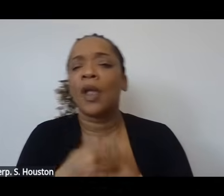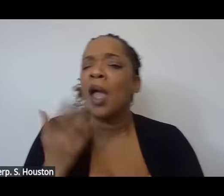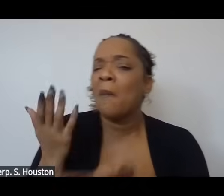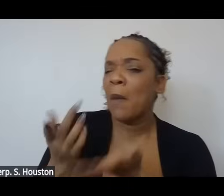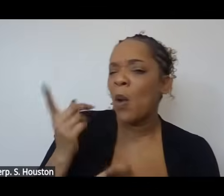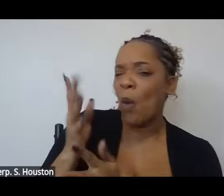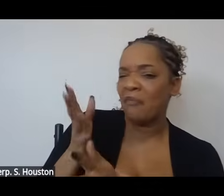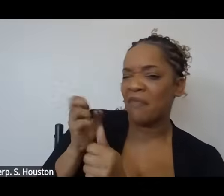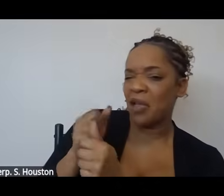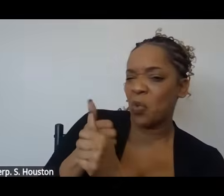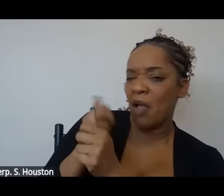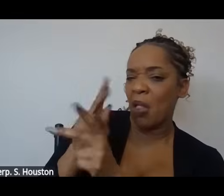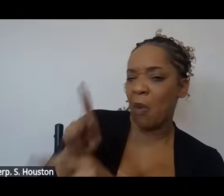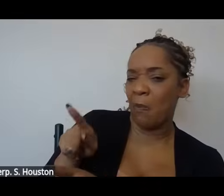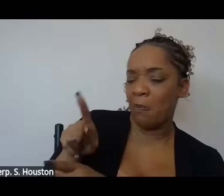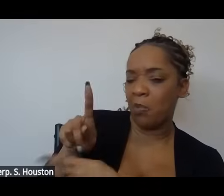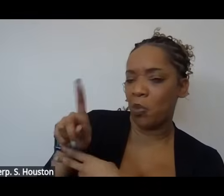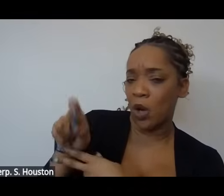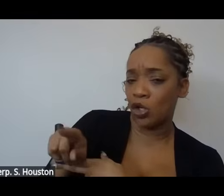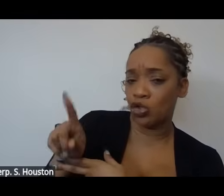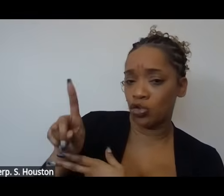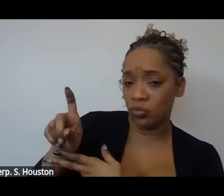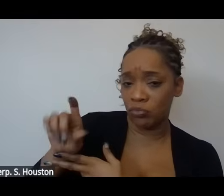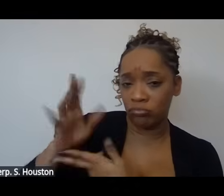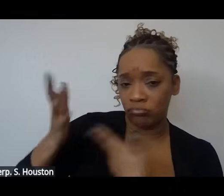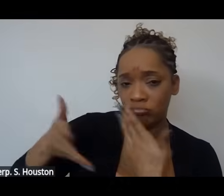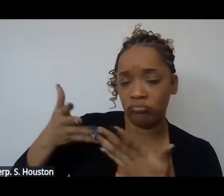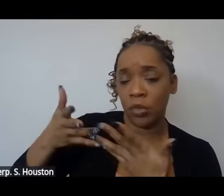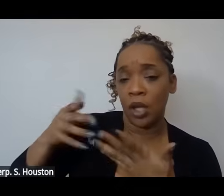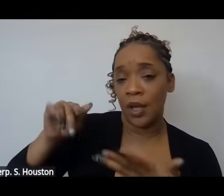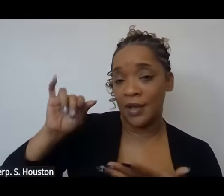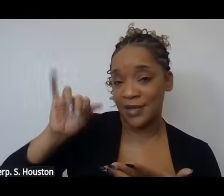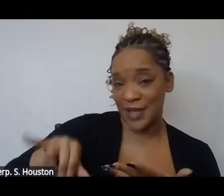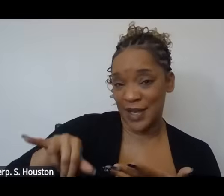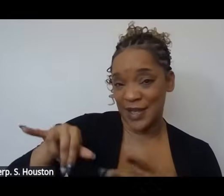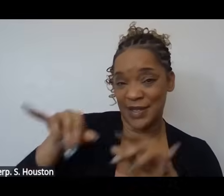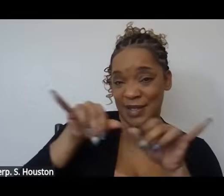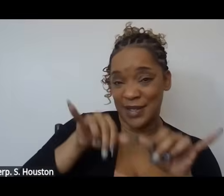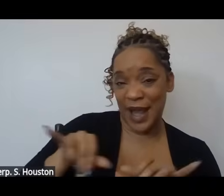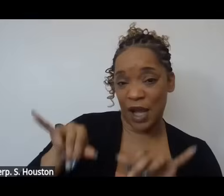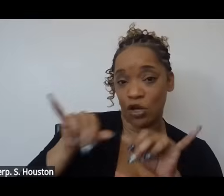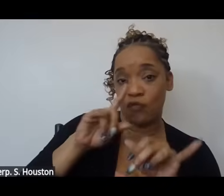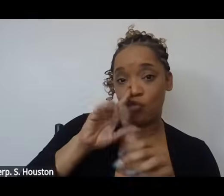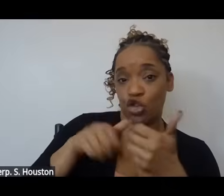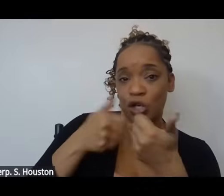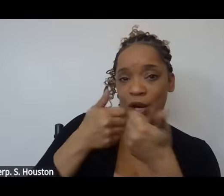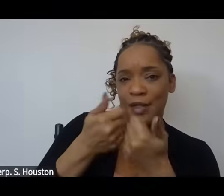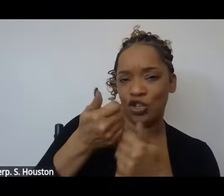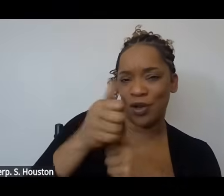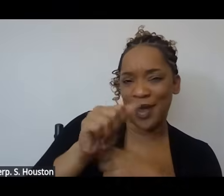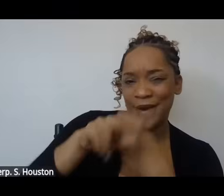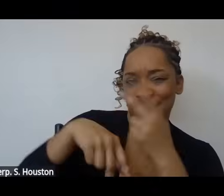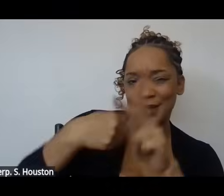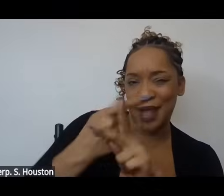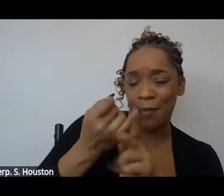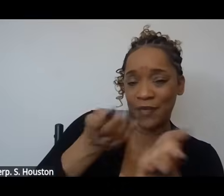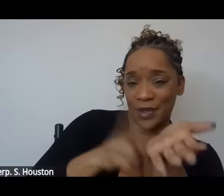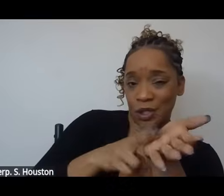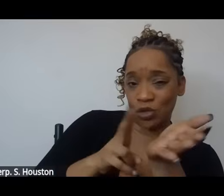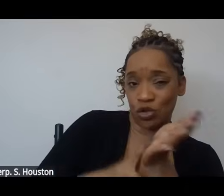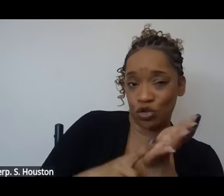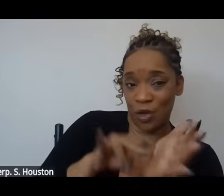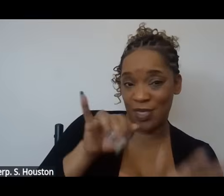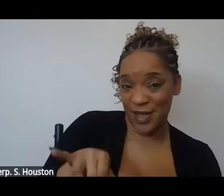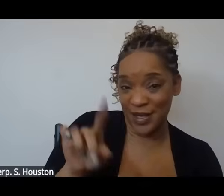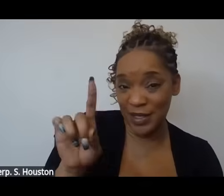be, has this standard for challenging any sort of signatures, is this something that you